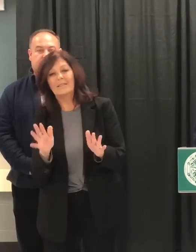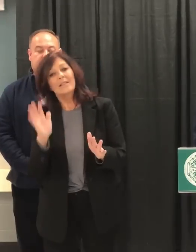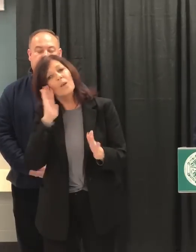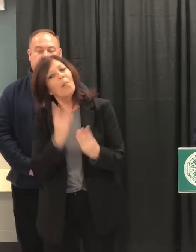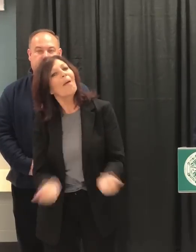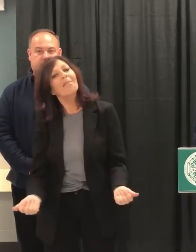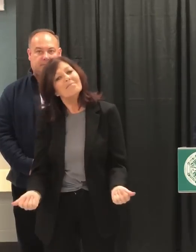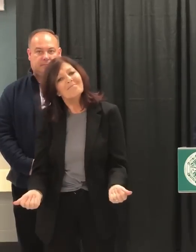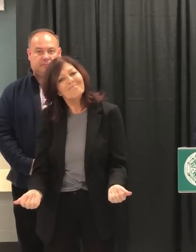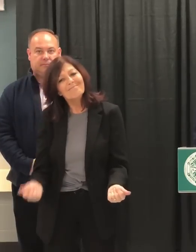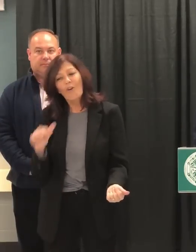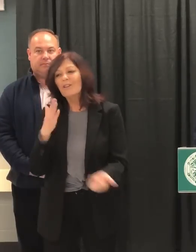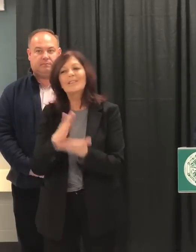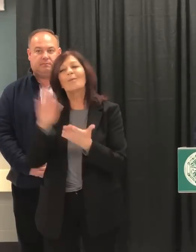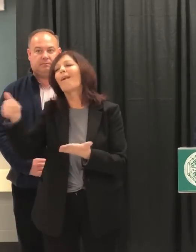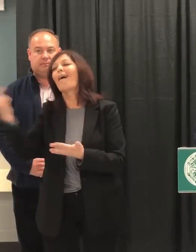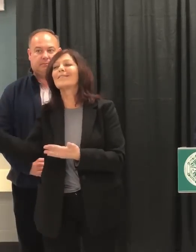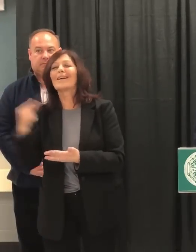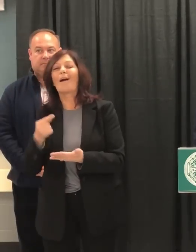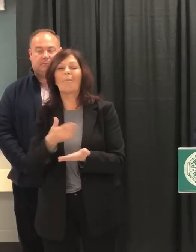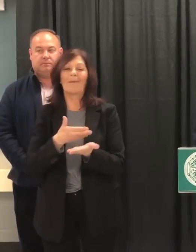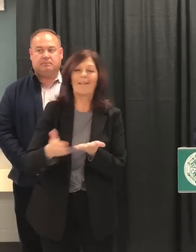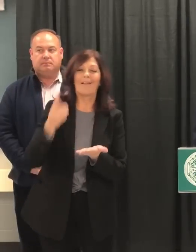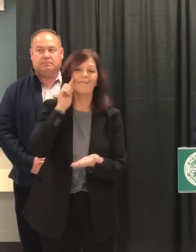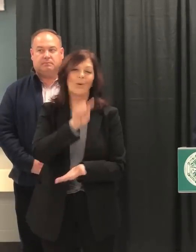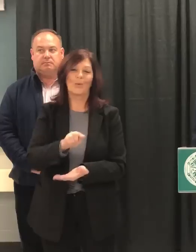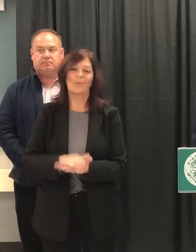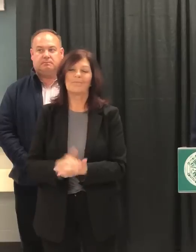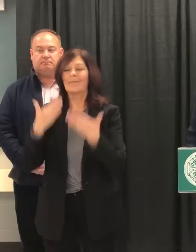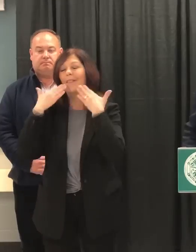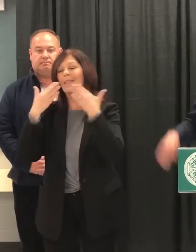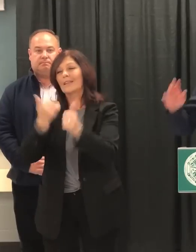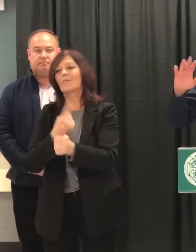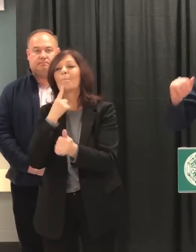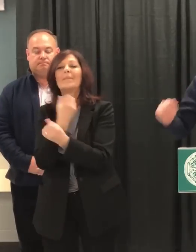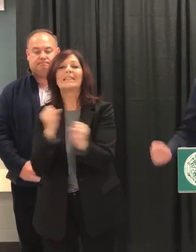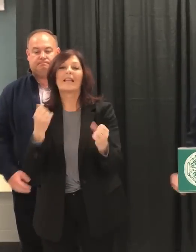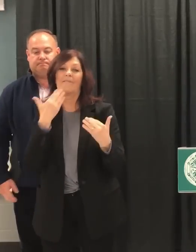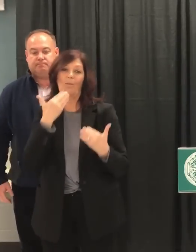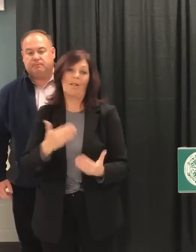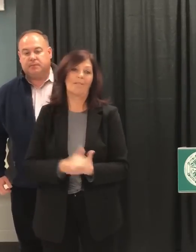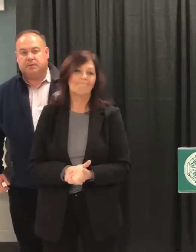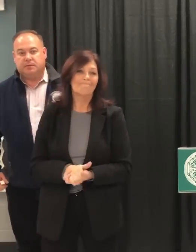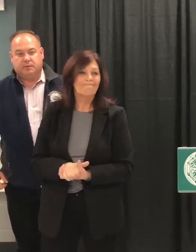will melt, or we can get someone else out there in the long run to help clear it off your yard. Thanks, everyone, and be safe and well.